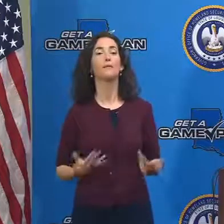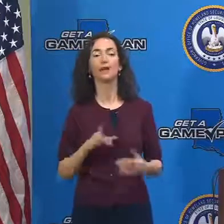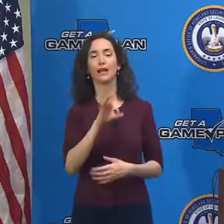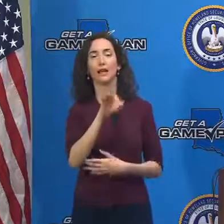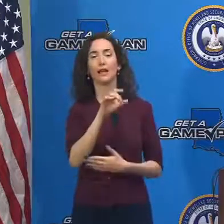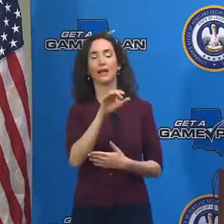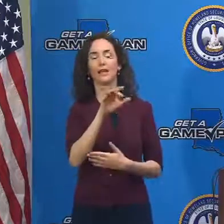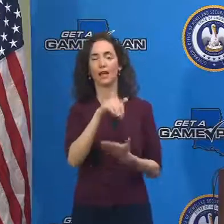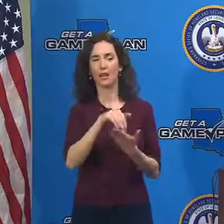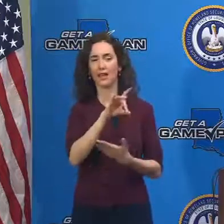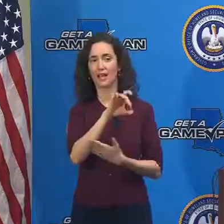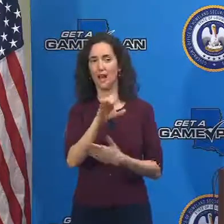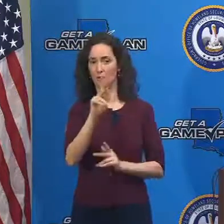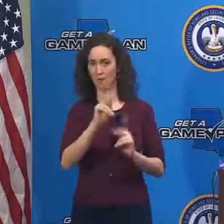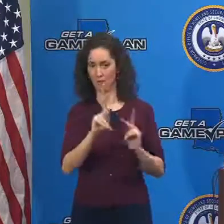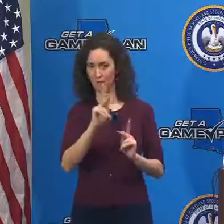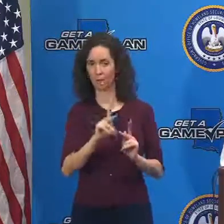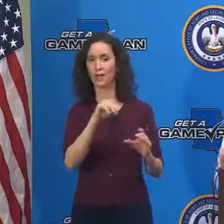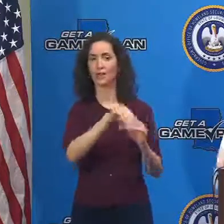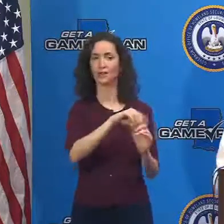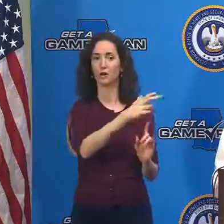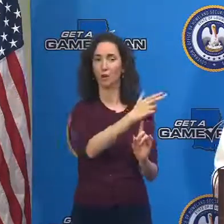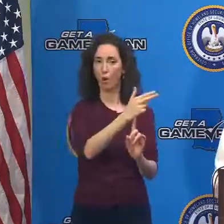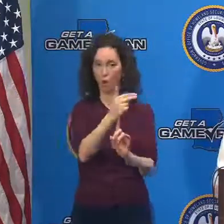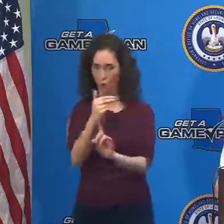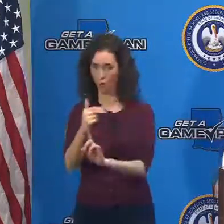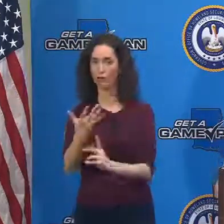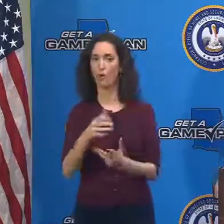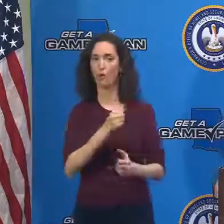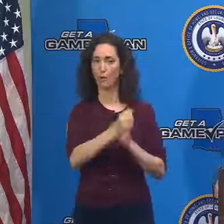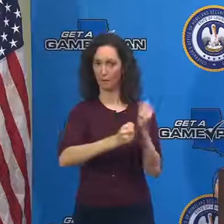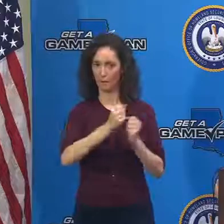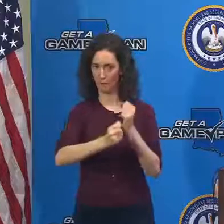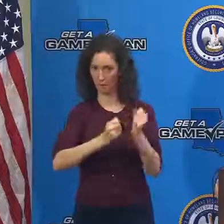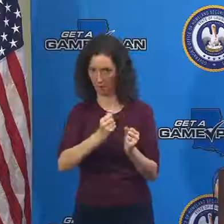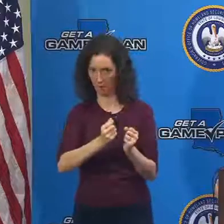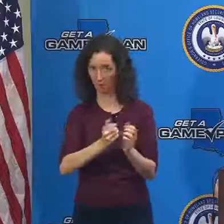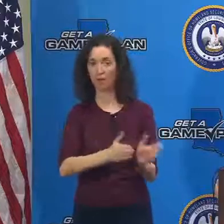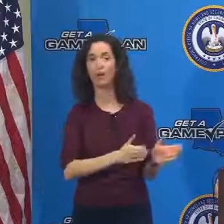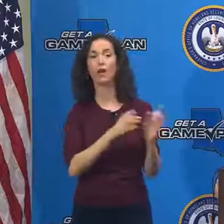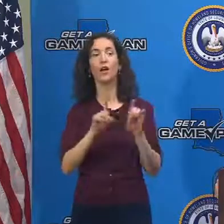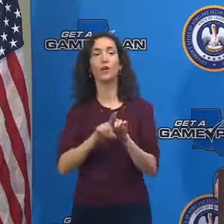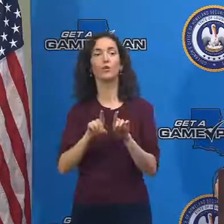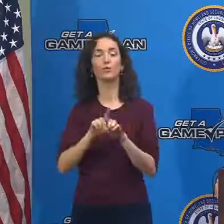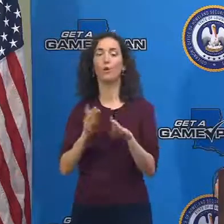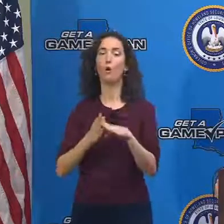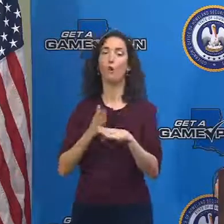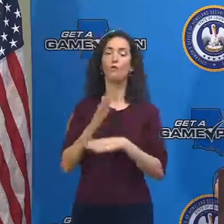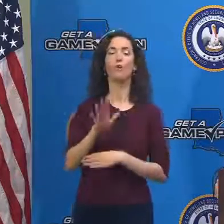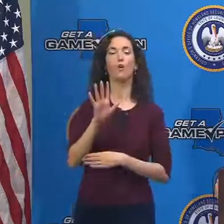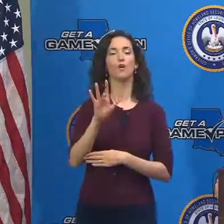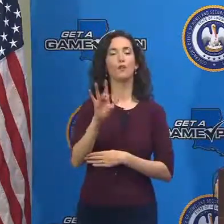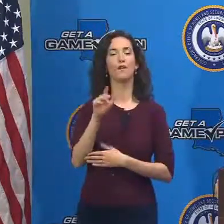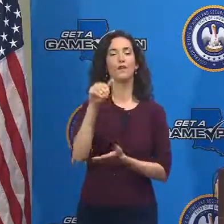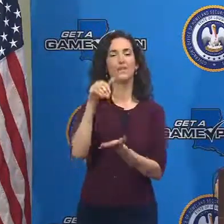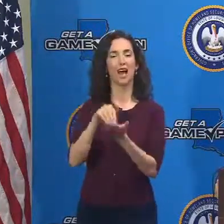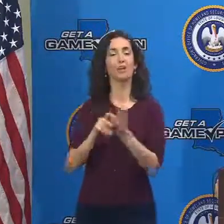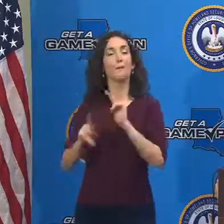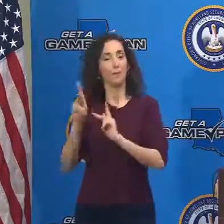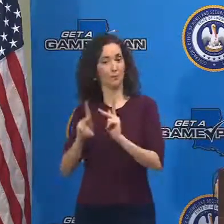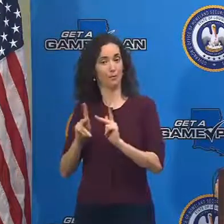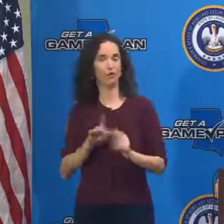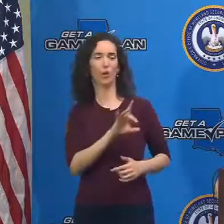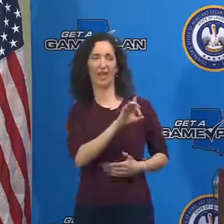8,800 households checked into hotels, and that's including more than 25,000 household members sheltered in